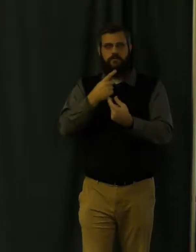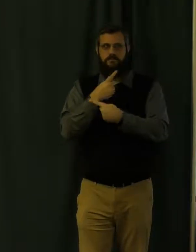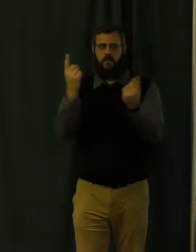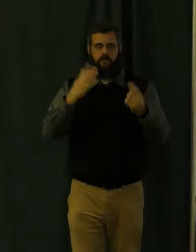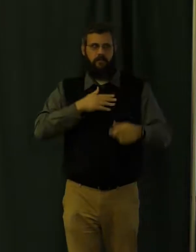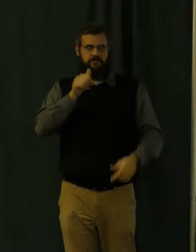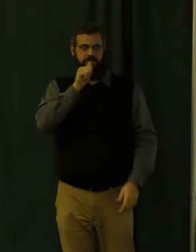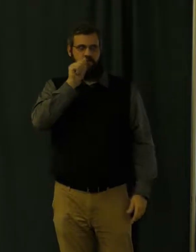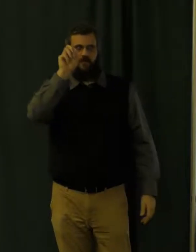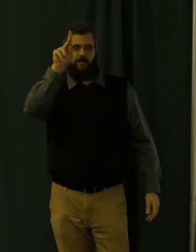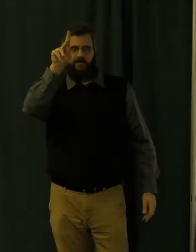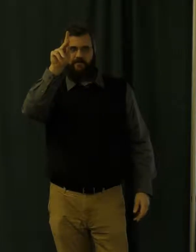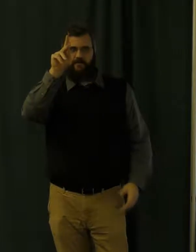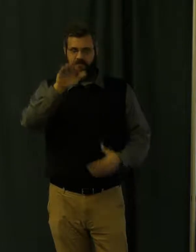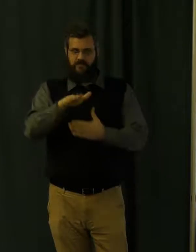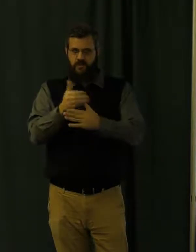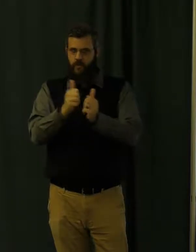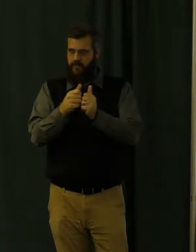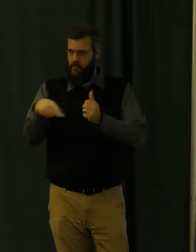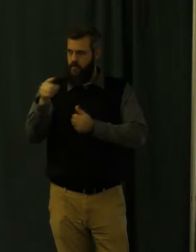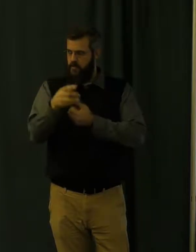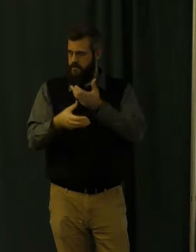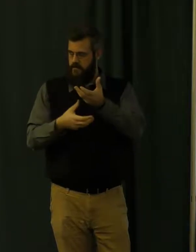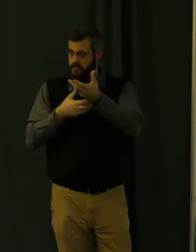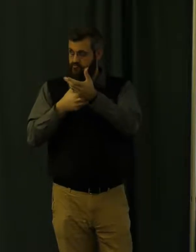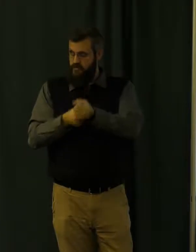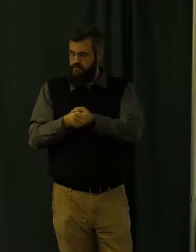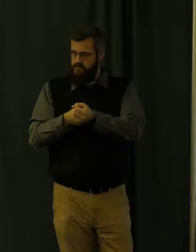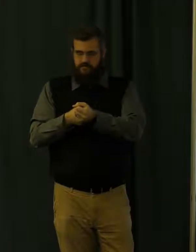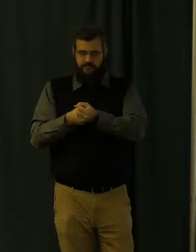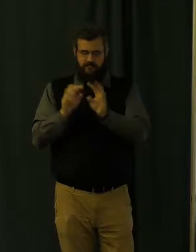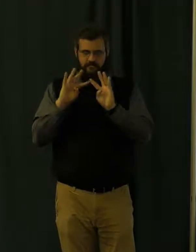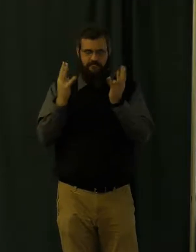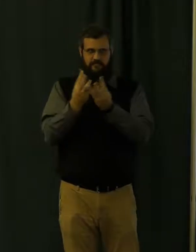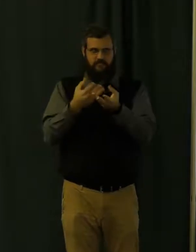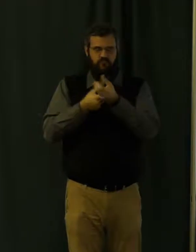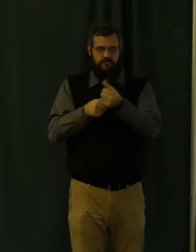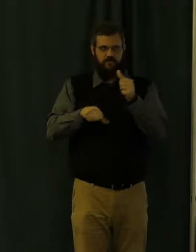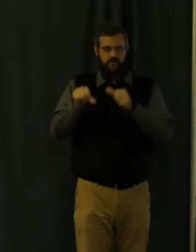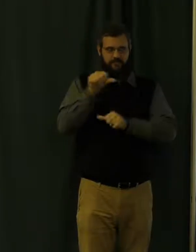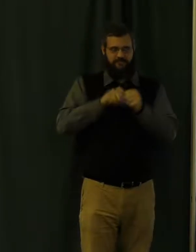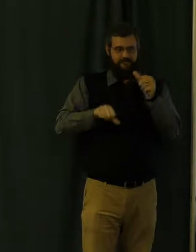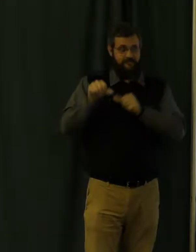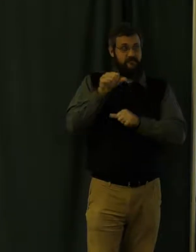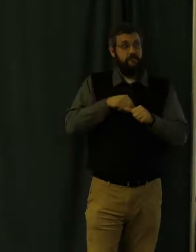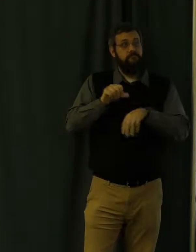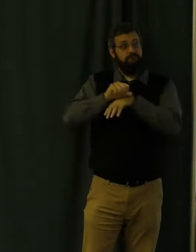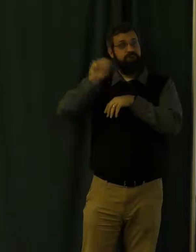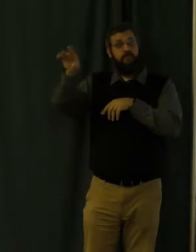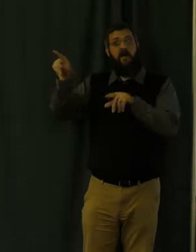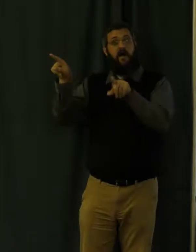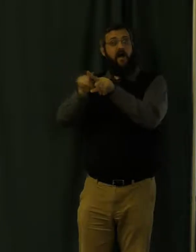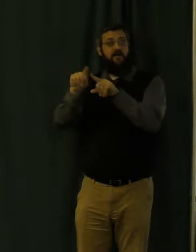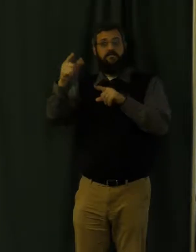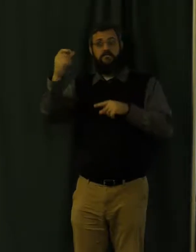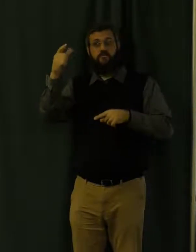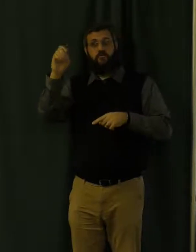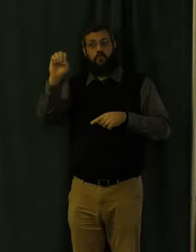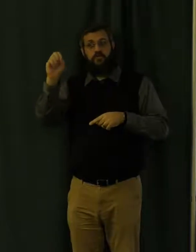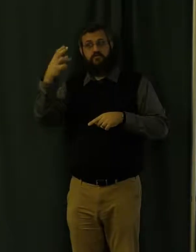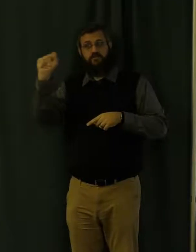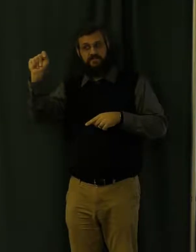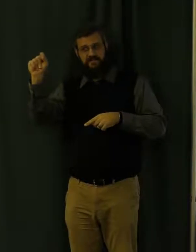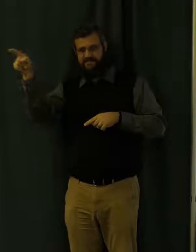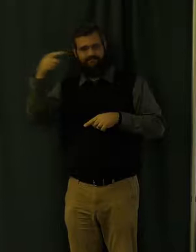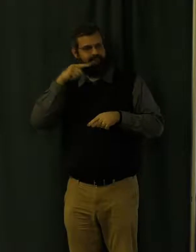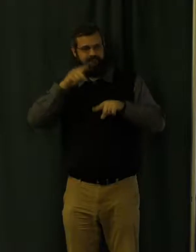secrets. I'm sharing this with you. It's trust. It's a circle of trust. But I turned it in as a Google Sheet, and the person at central office said, I